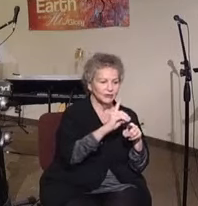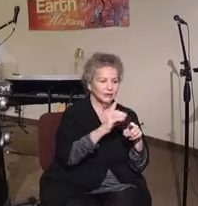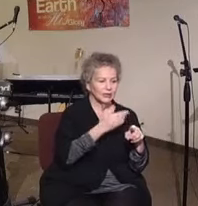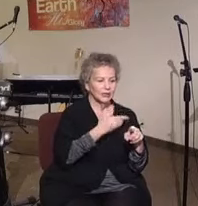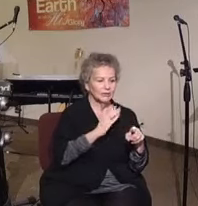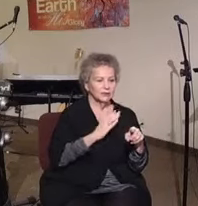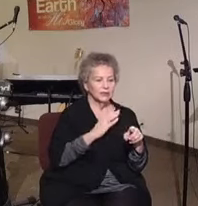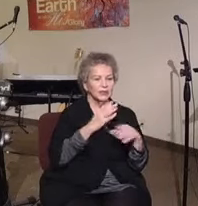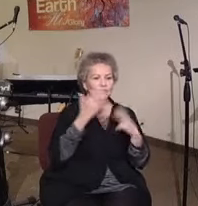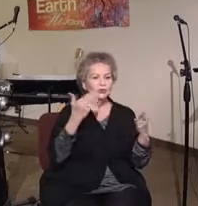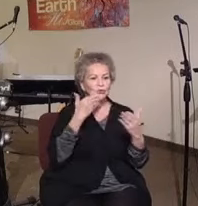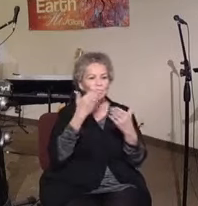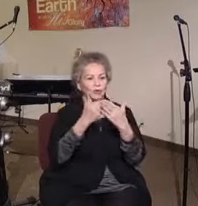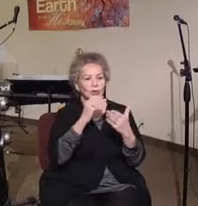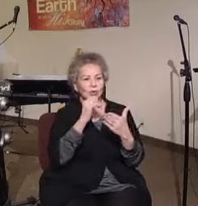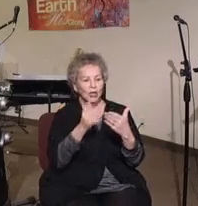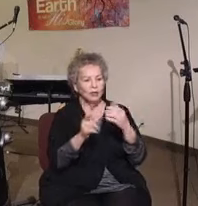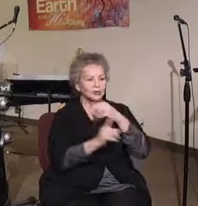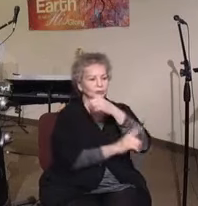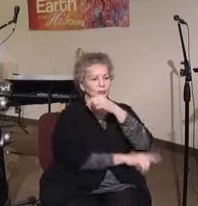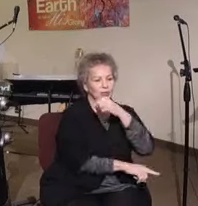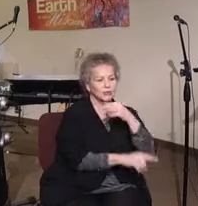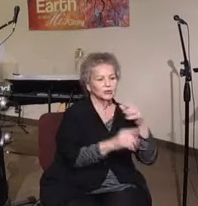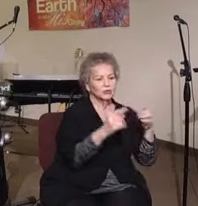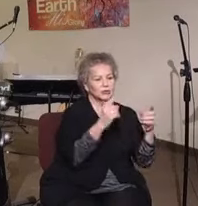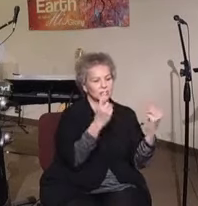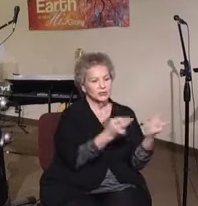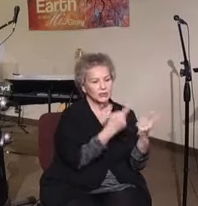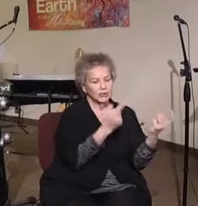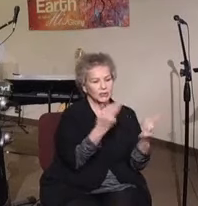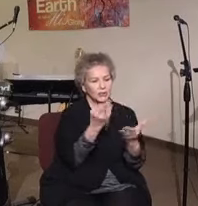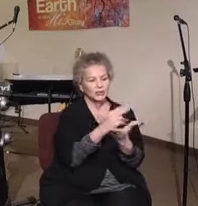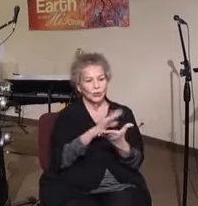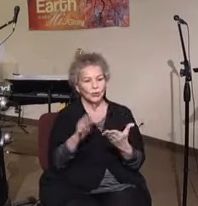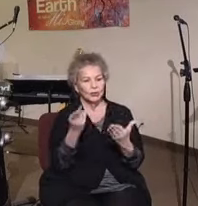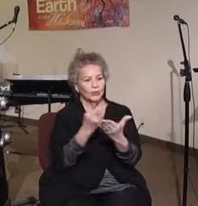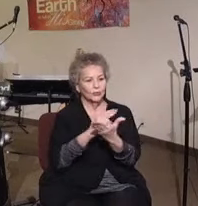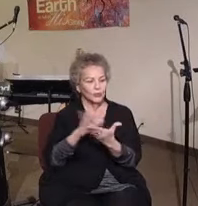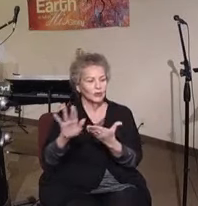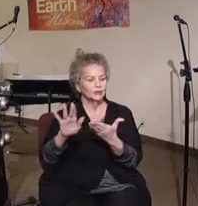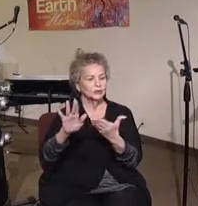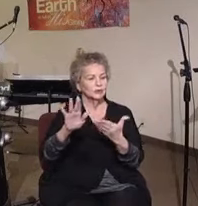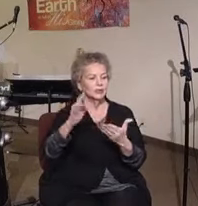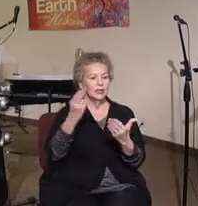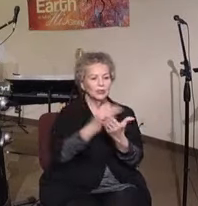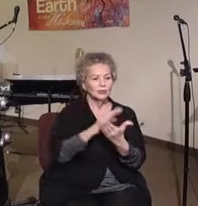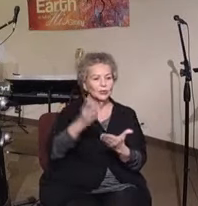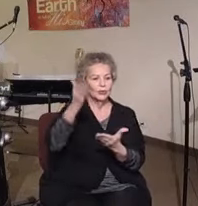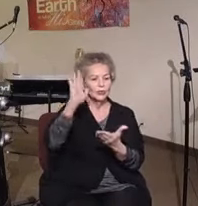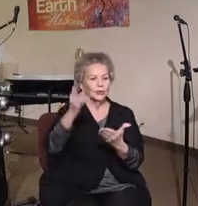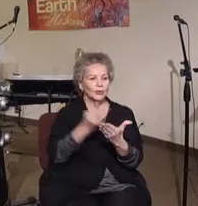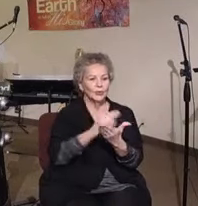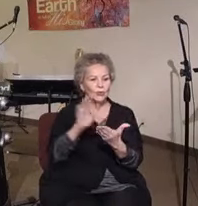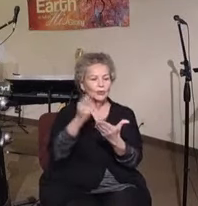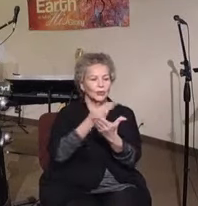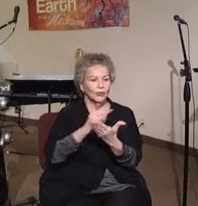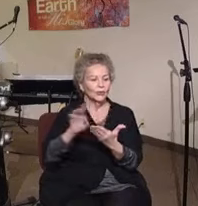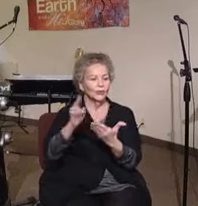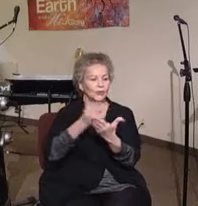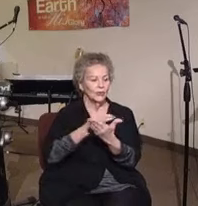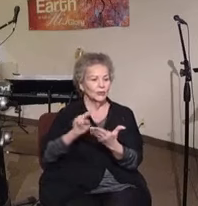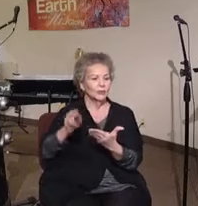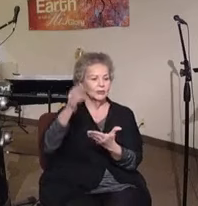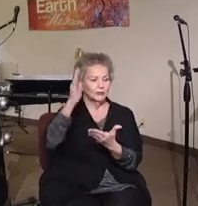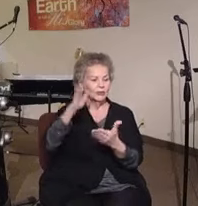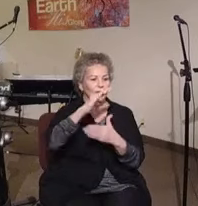punish sin because he's holy and righteous. And we sang about that this morning. He's a holy God. Holy, holy is our Lord